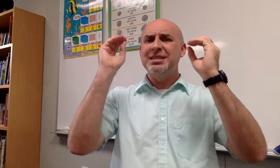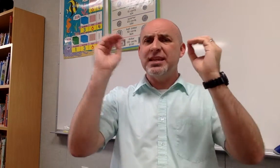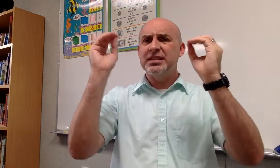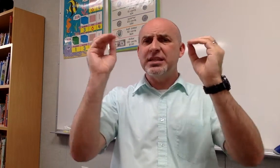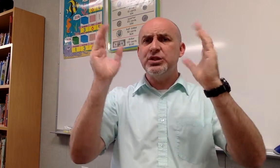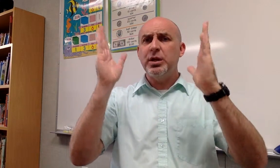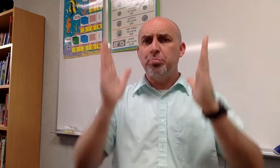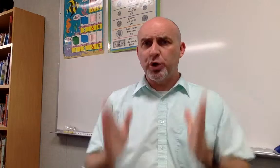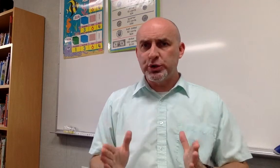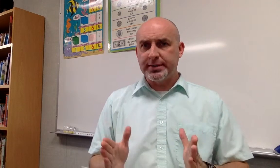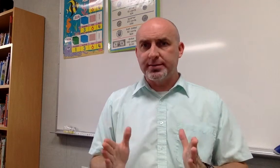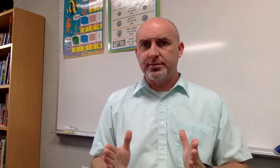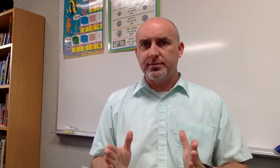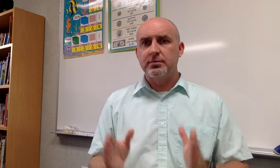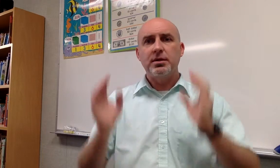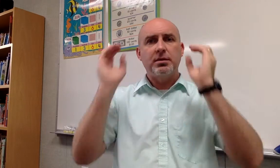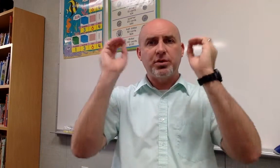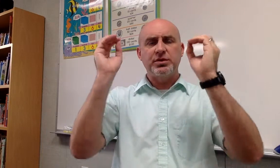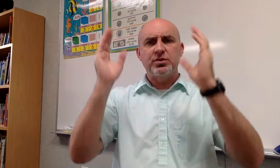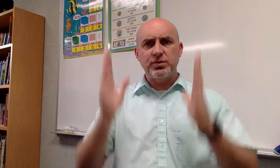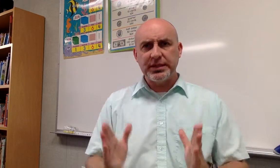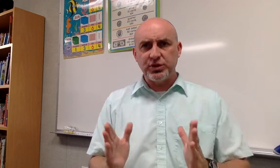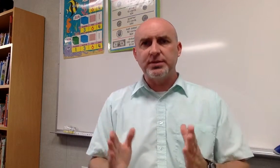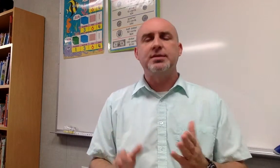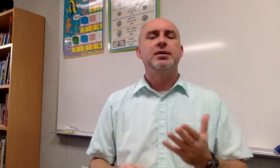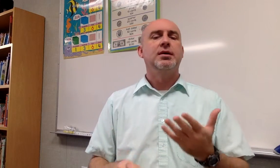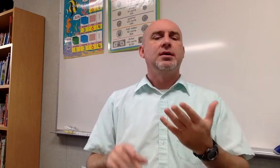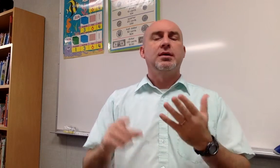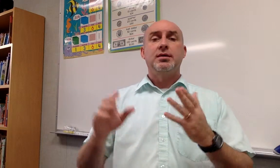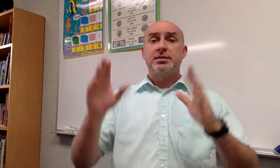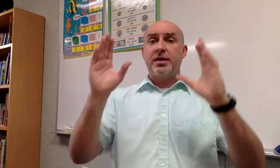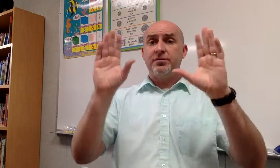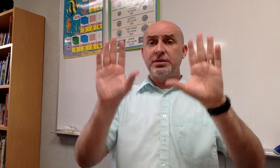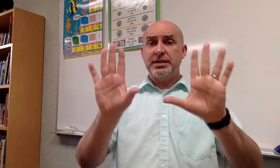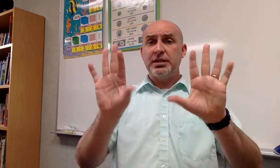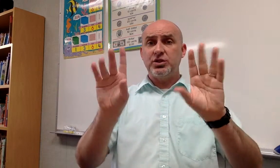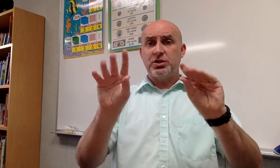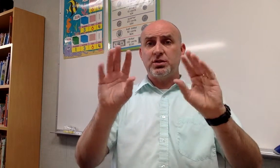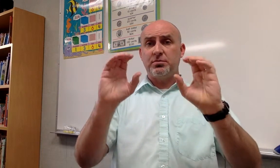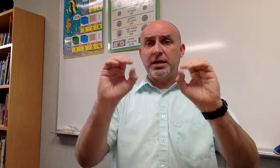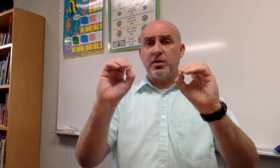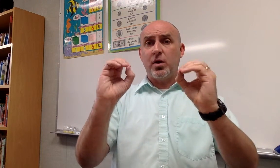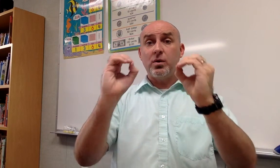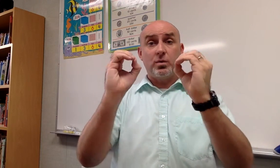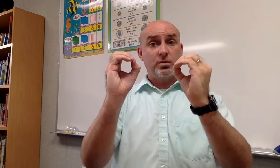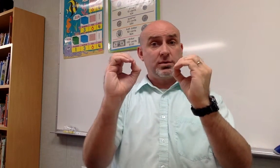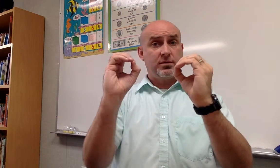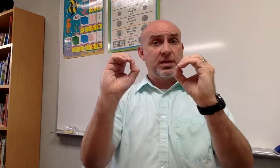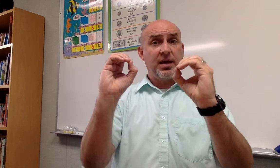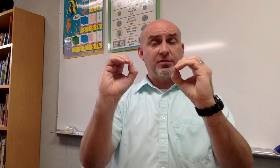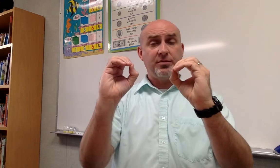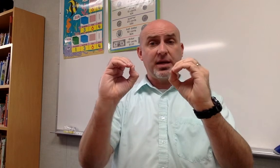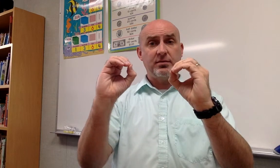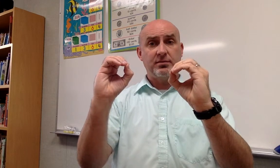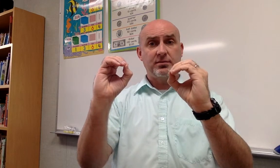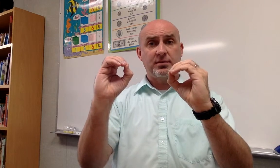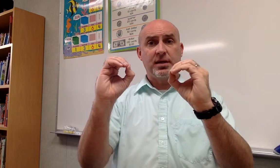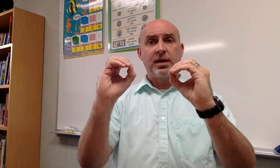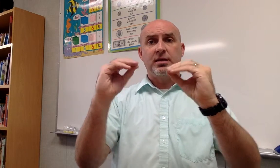like a teaching person, a person who teaches. The sign for teach, you make the O's from the alphabet,